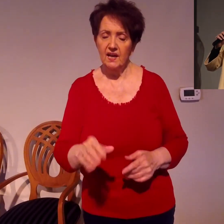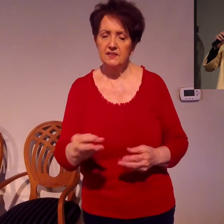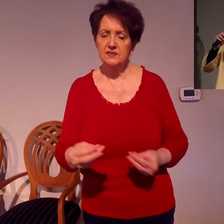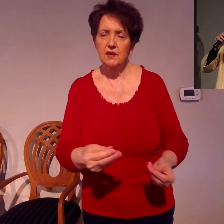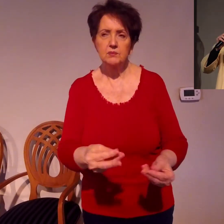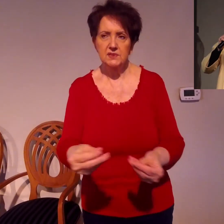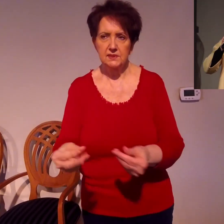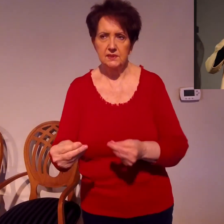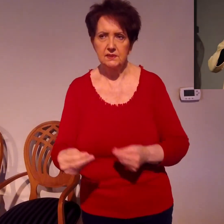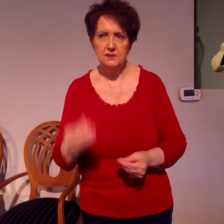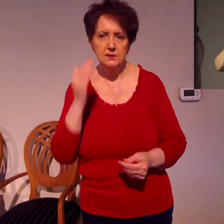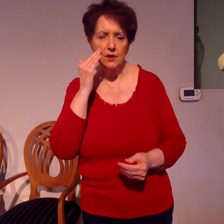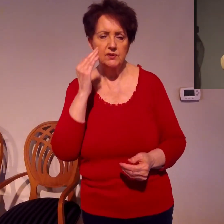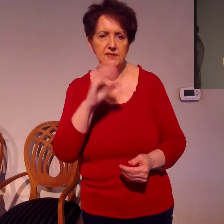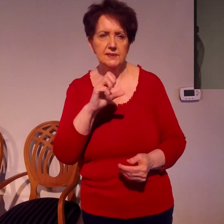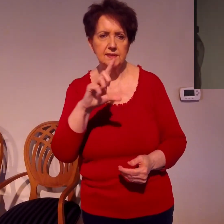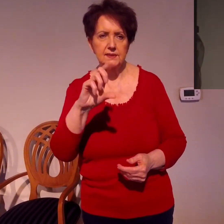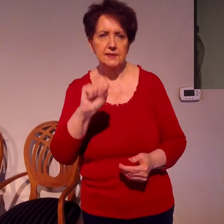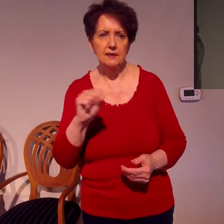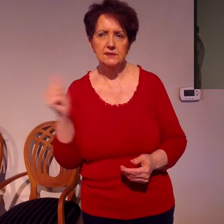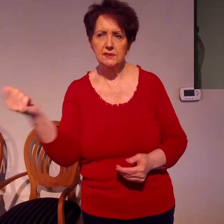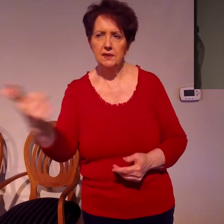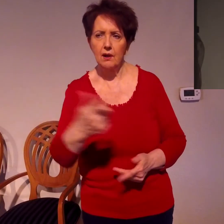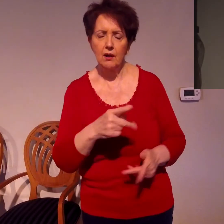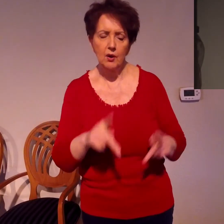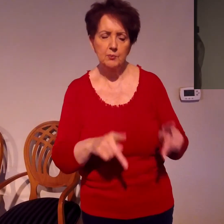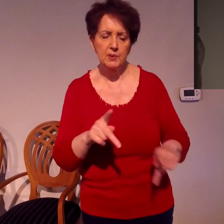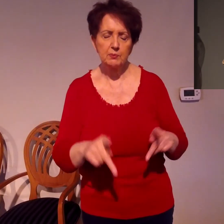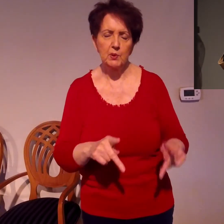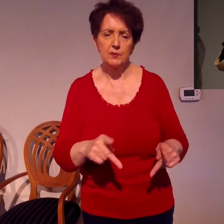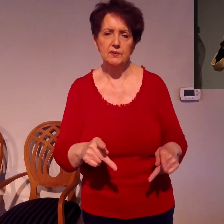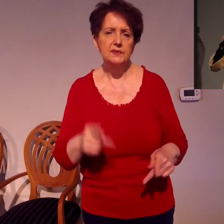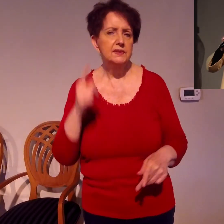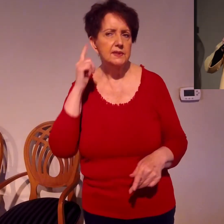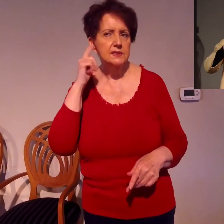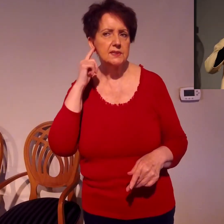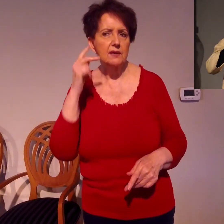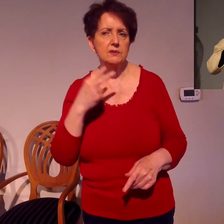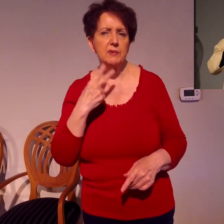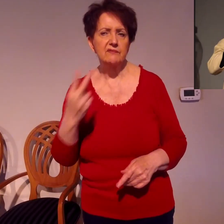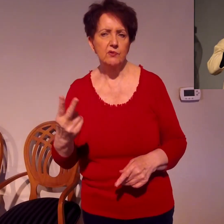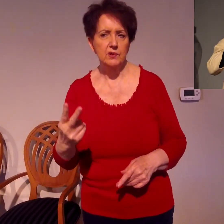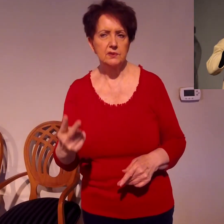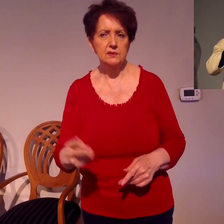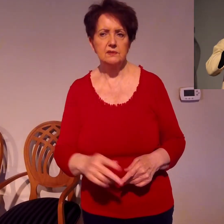the cells in every single person in this sanctuary and the sound of my voice